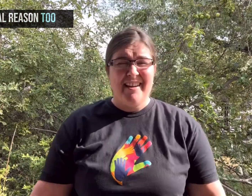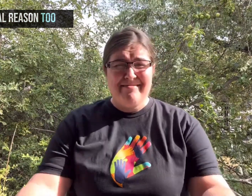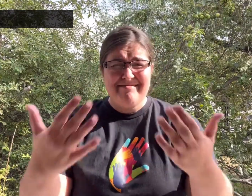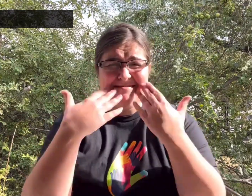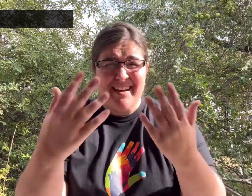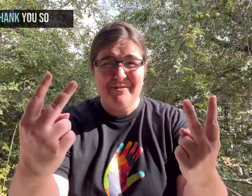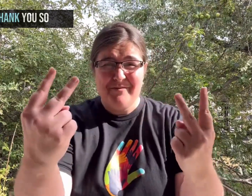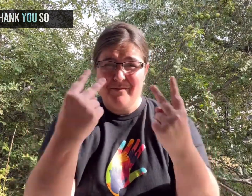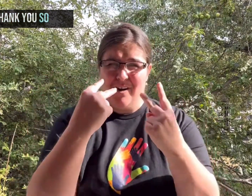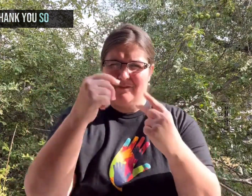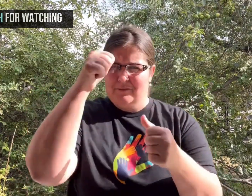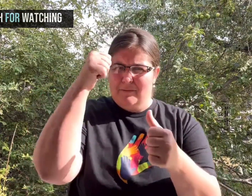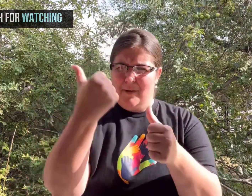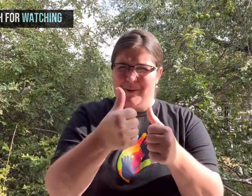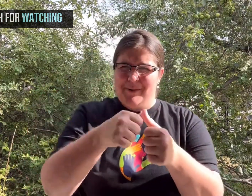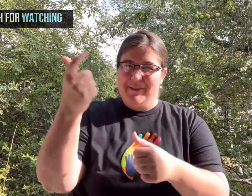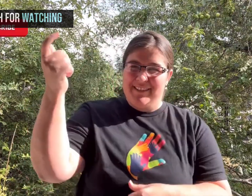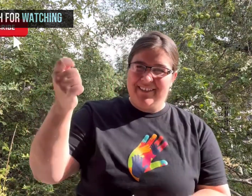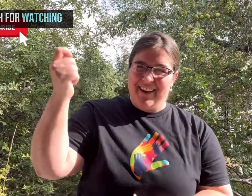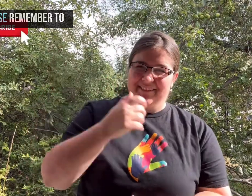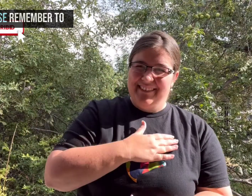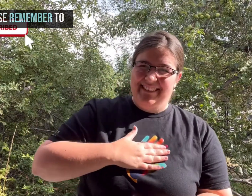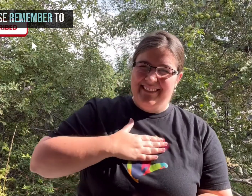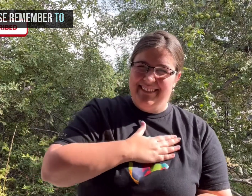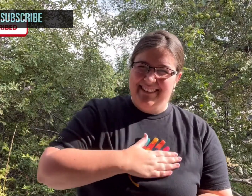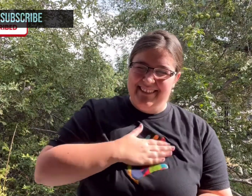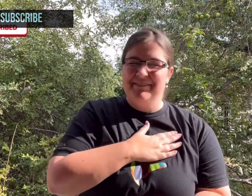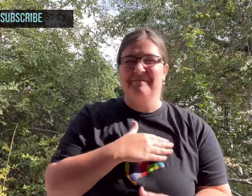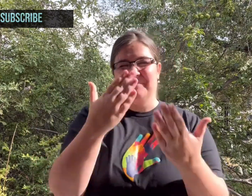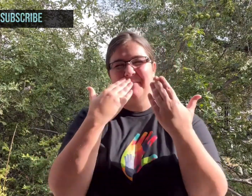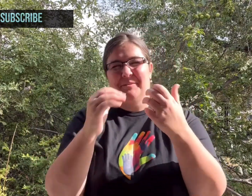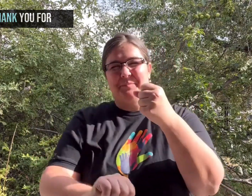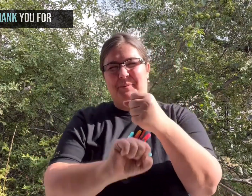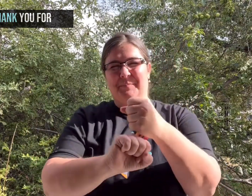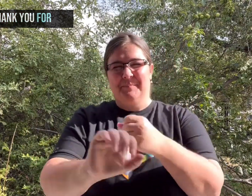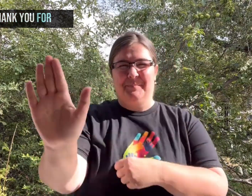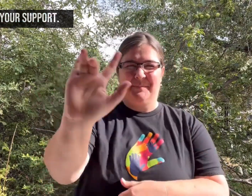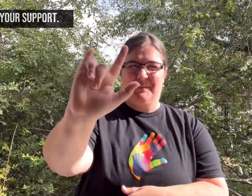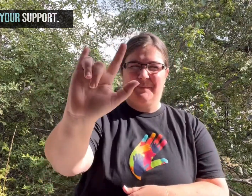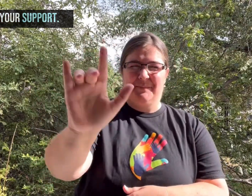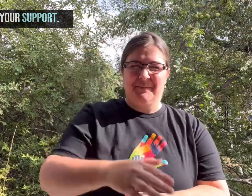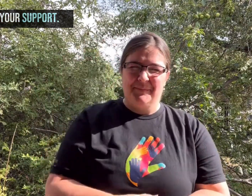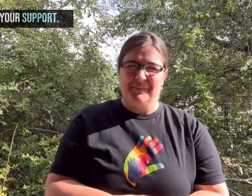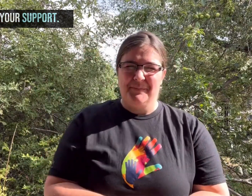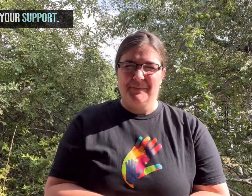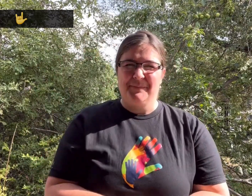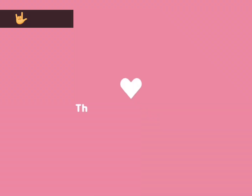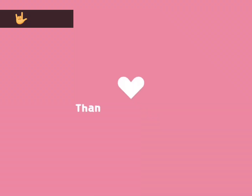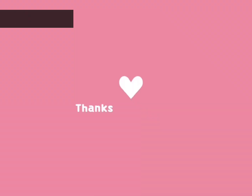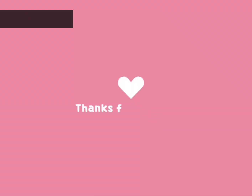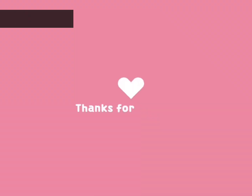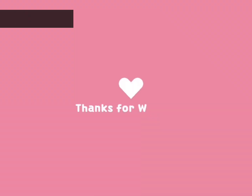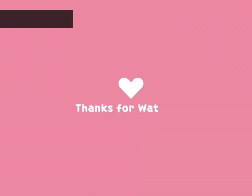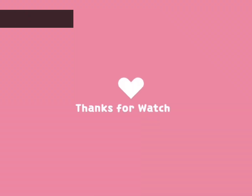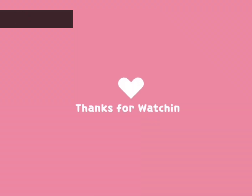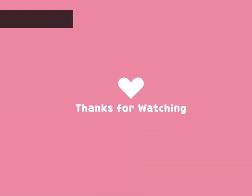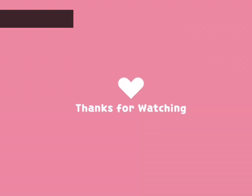too. Thank you so much for watching. Please remember to subscribe. Thank you for all your support. Love ya.